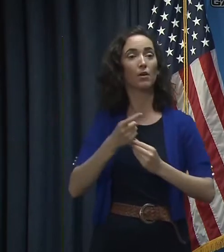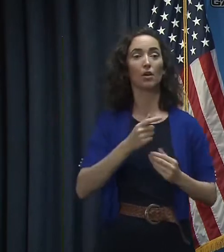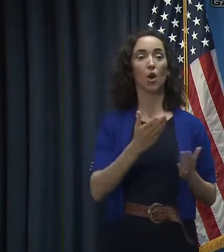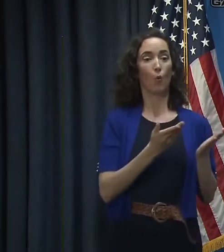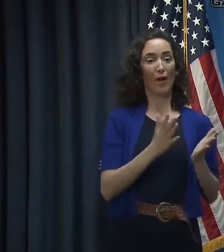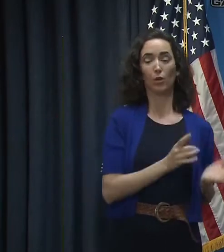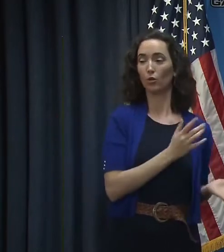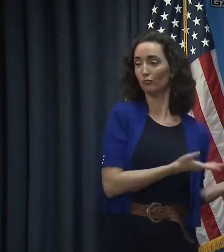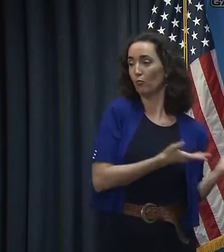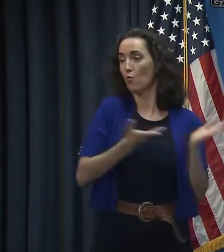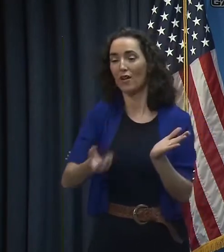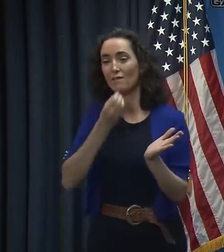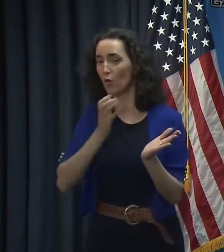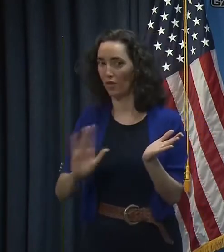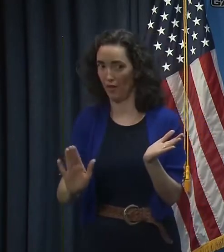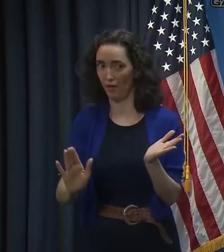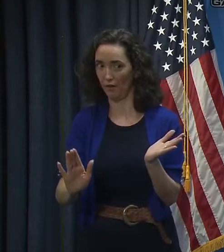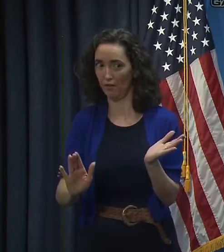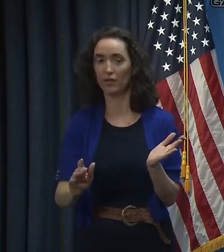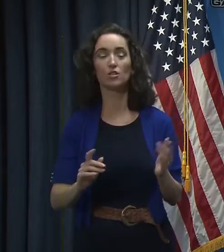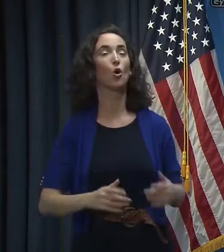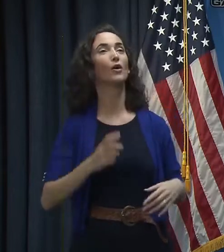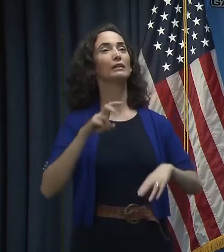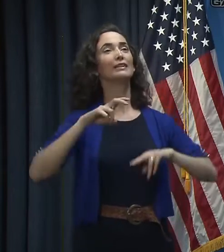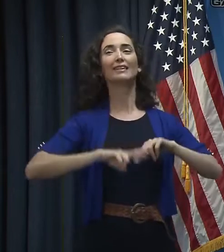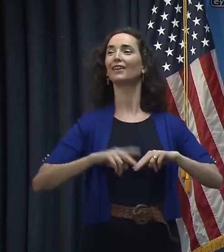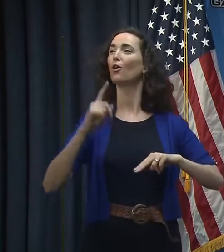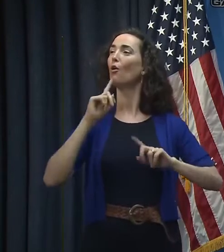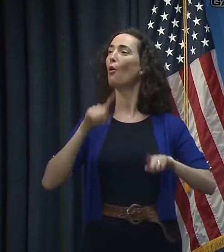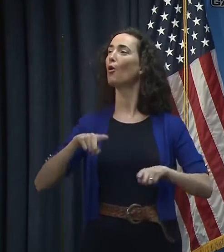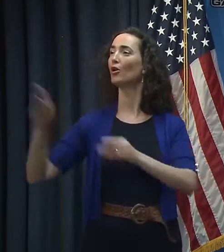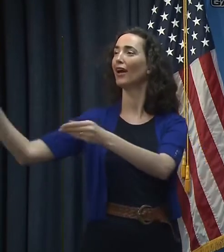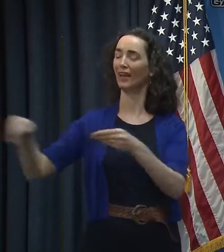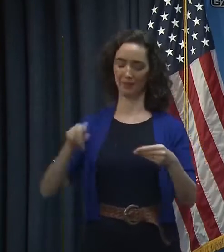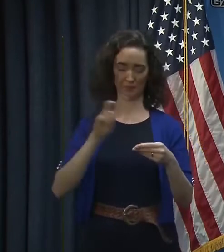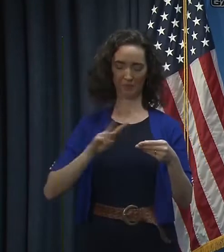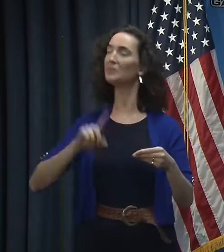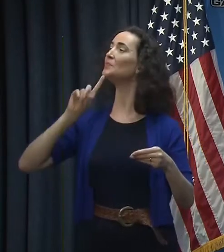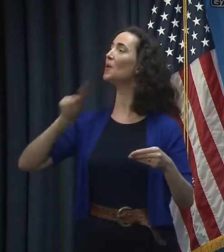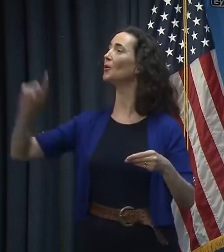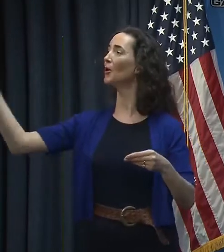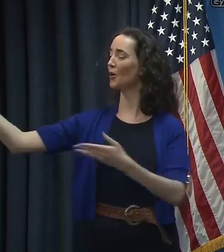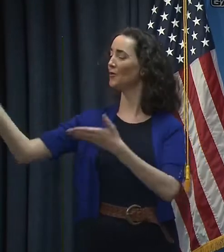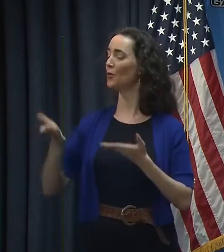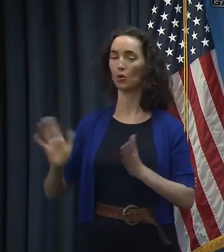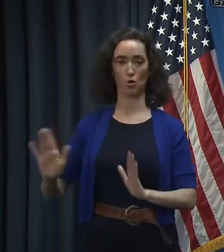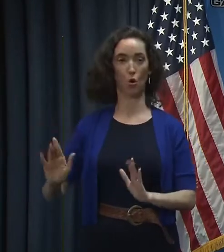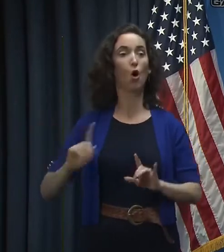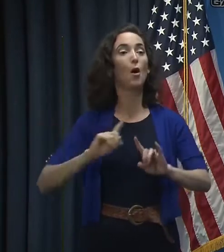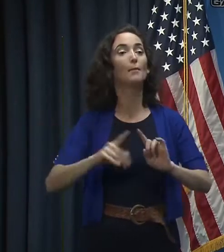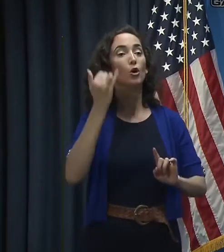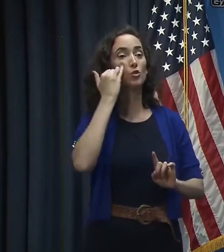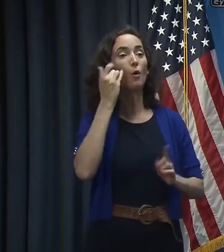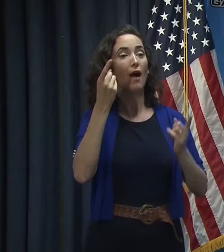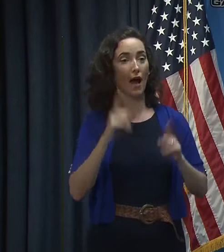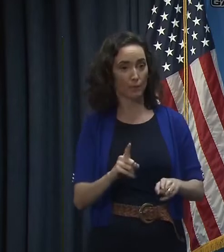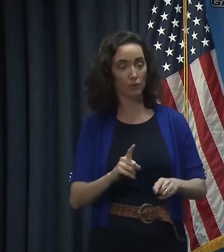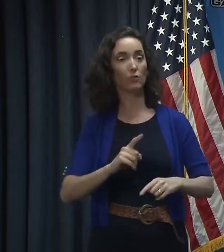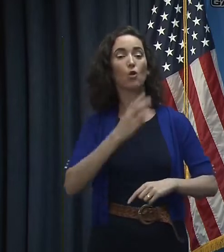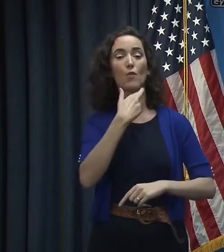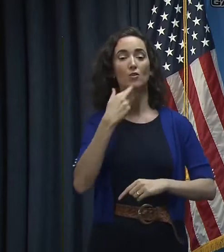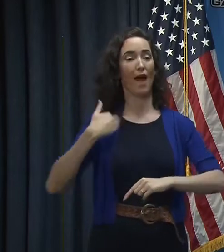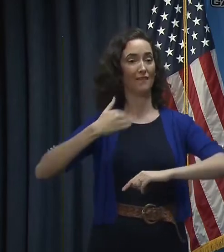So you're not going to be able to sit down and have somebody bring you the meal, and they're not going to wait on you and so forth. But if there is a table outside at a restaurant,